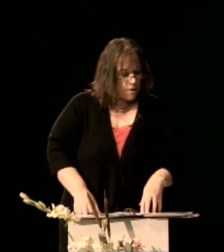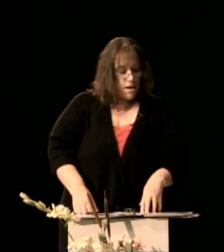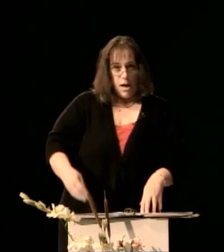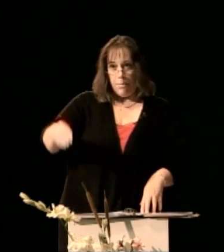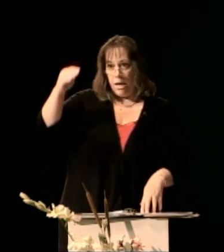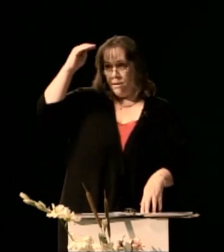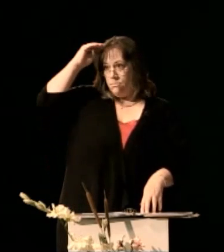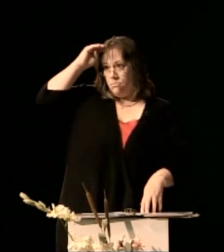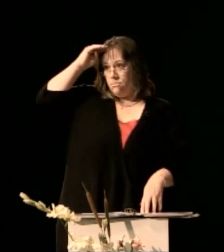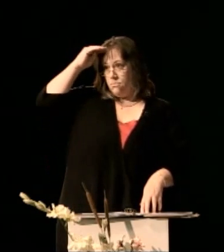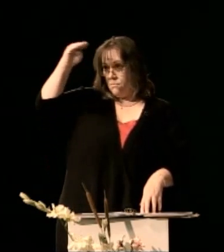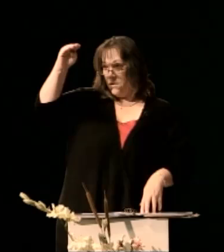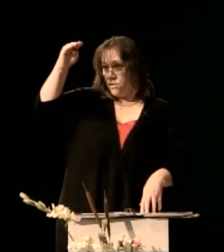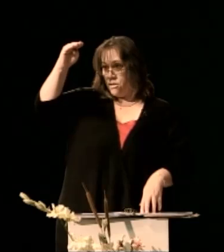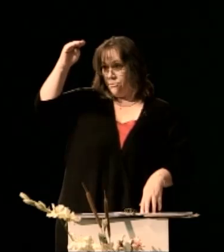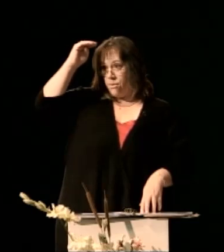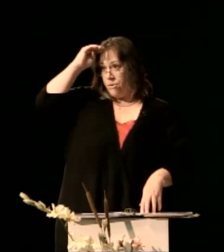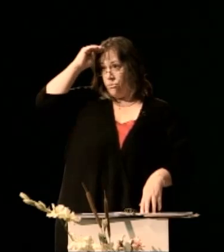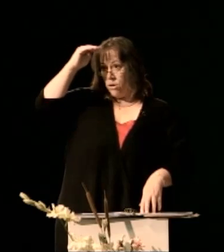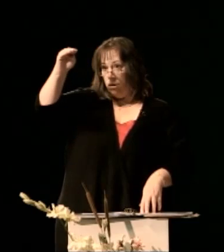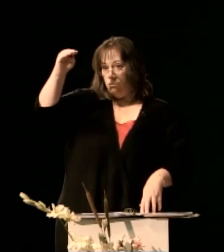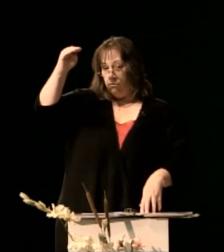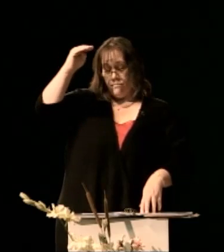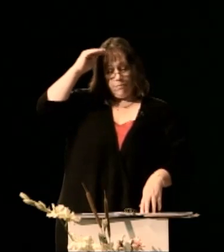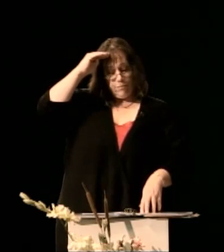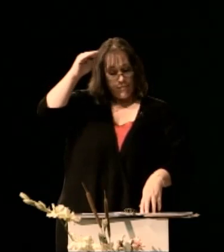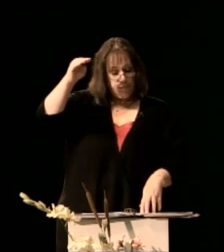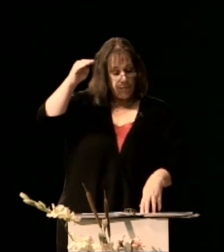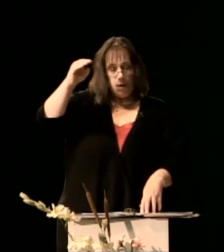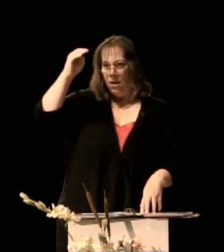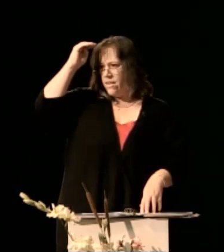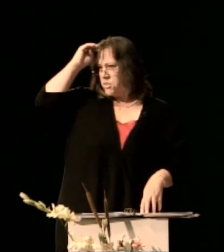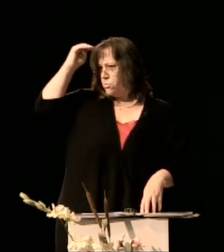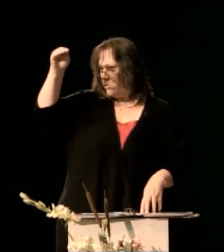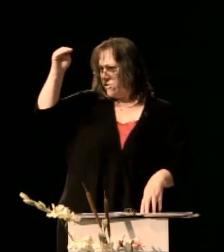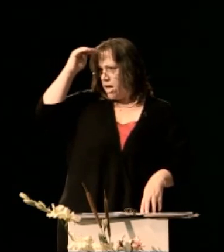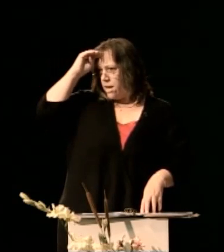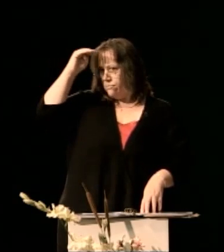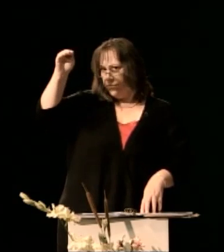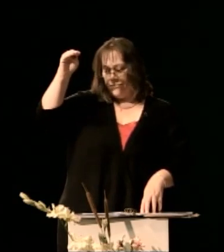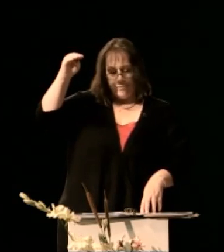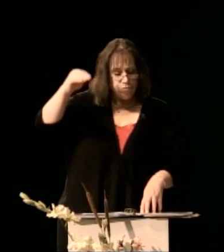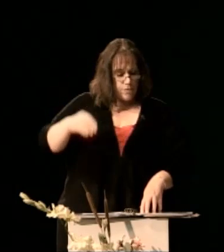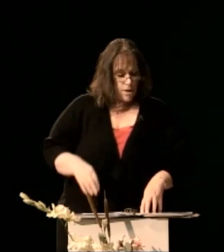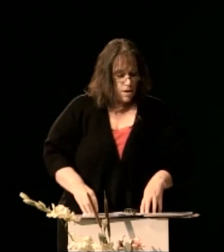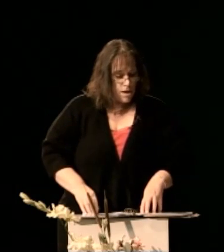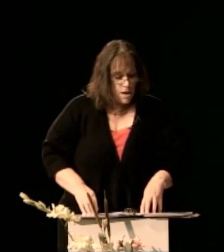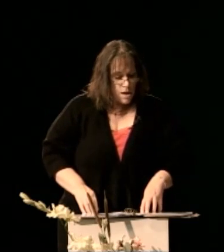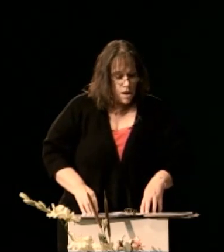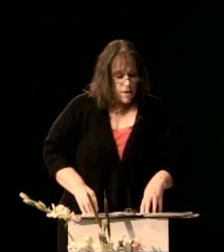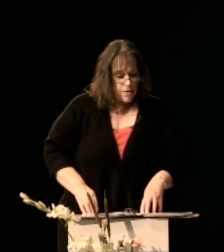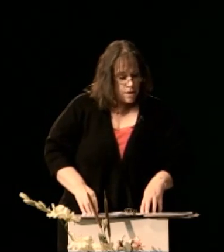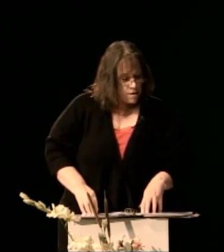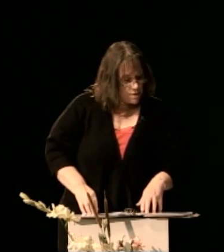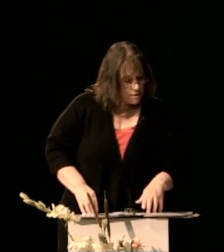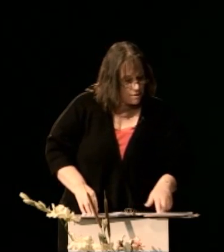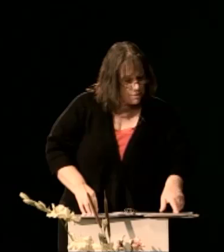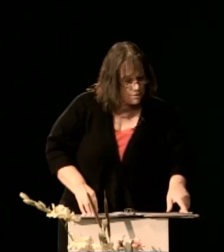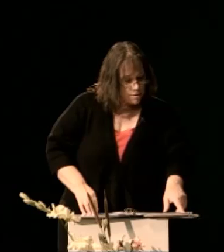A man is out from the forehead. That's the brim of the hat. And then, let's see, we